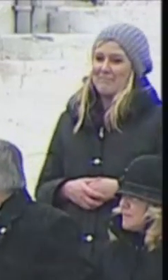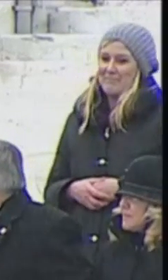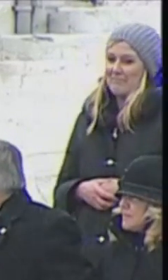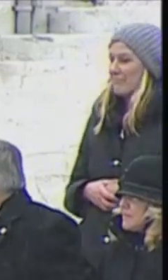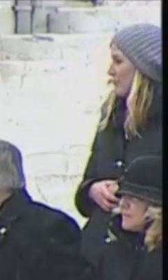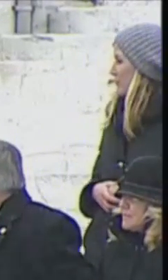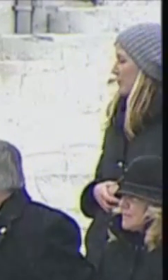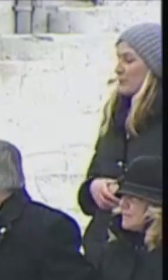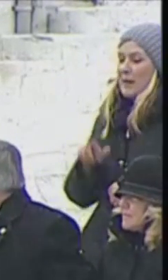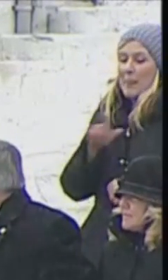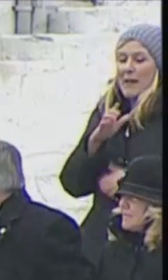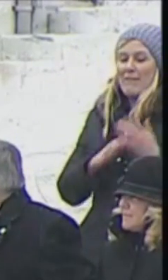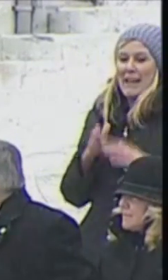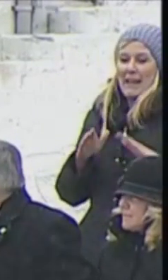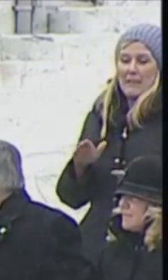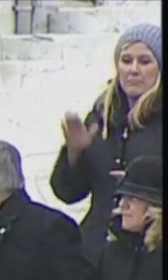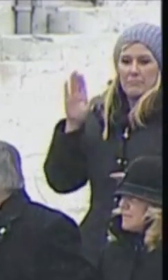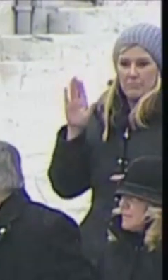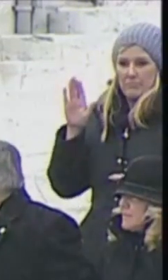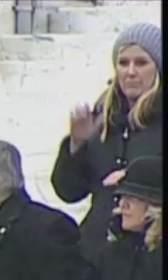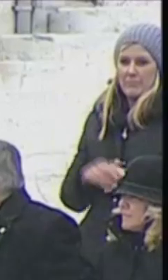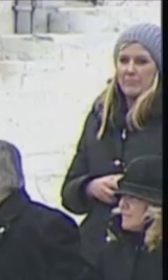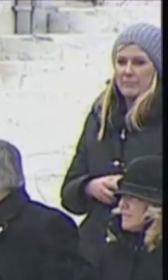Your left hand on the Bible and raise your right hand.